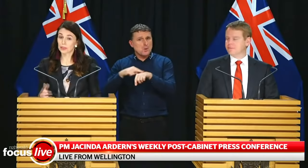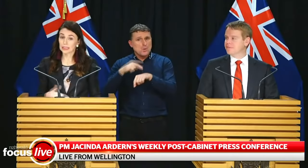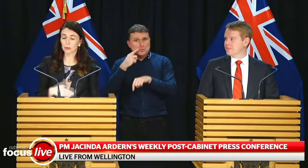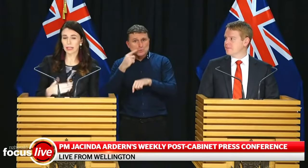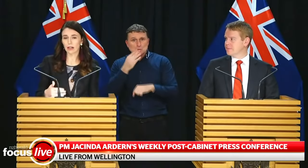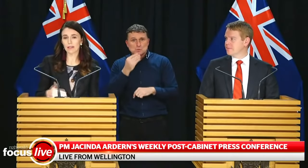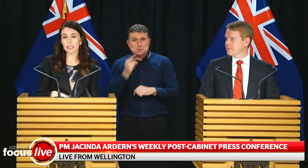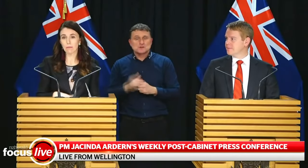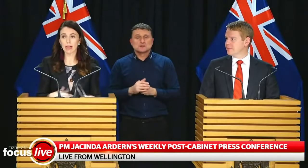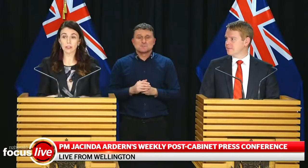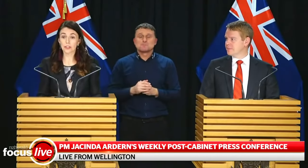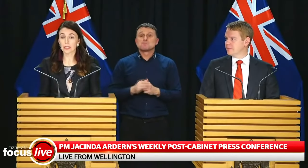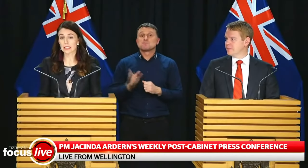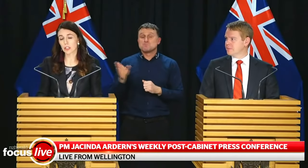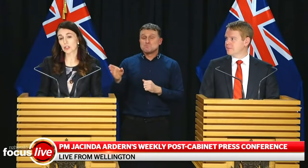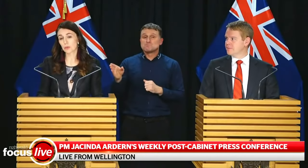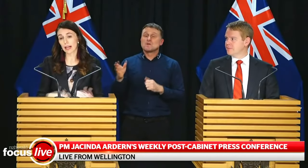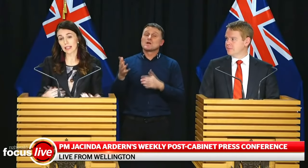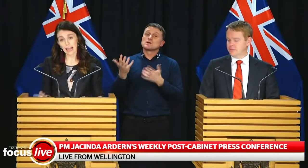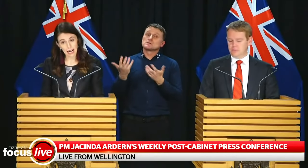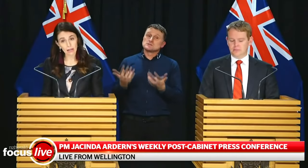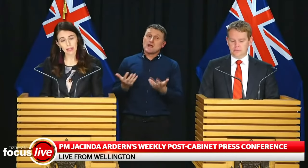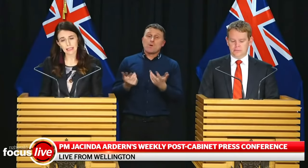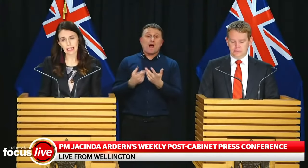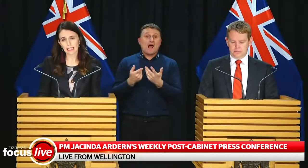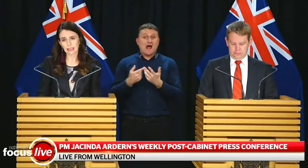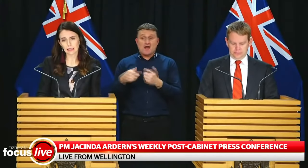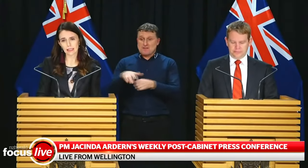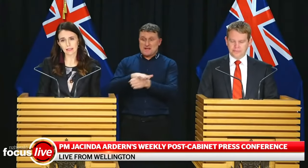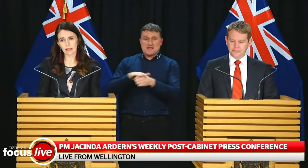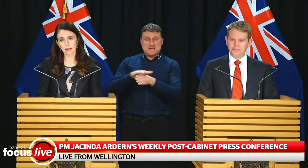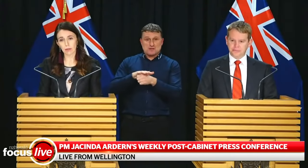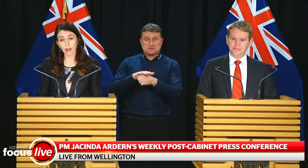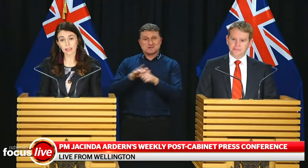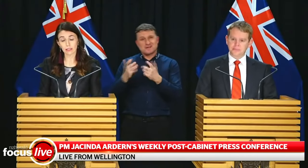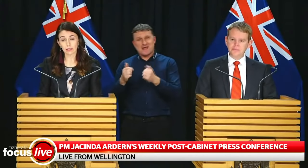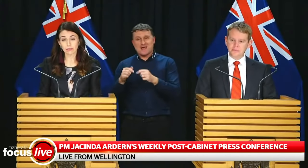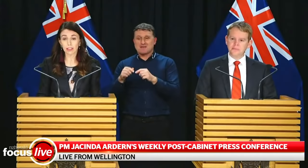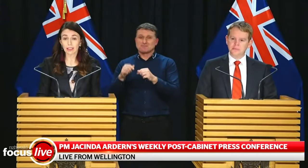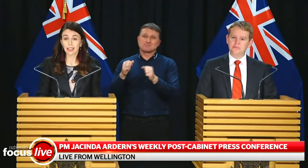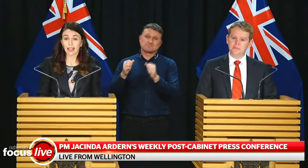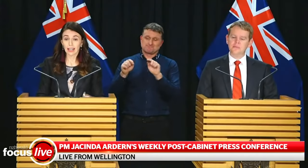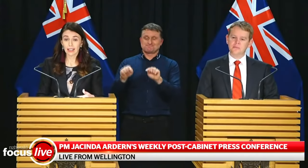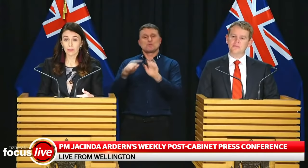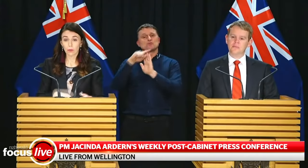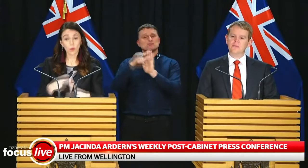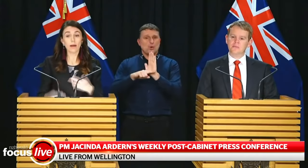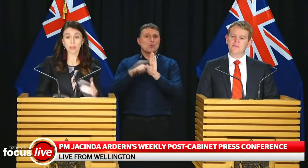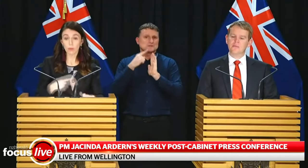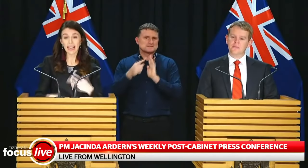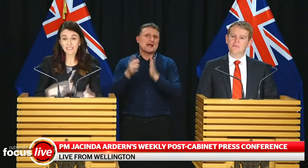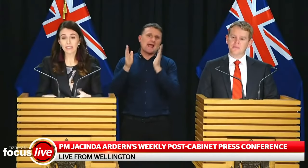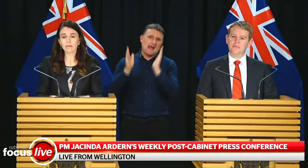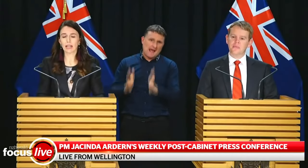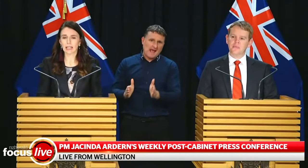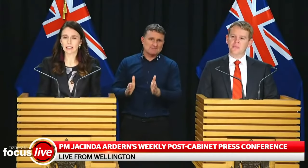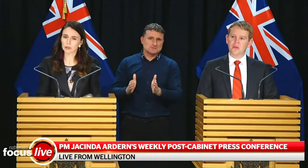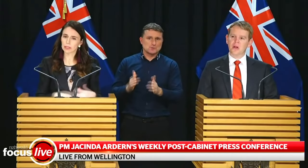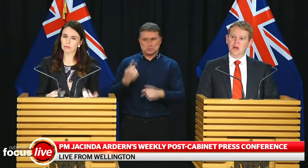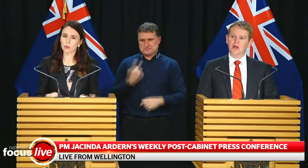helpful things is that we now have some other jurisdictions where they are mandating this kind of requirement or